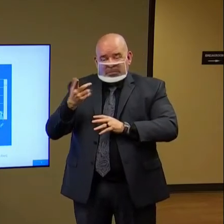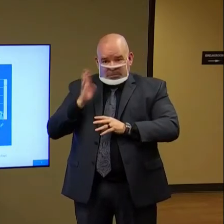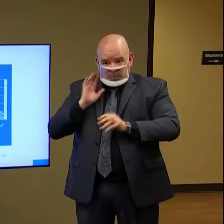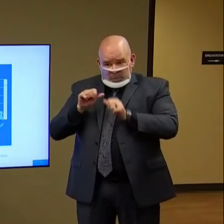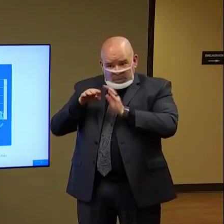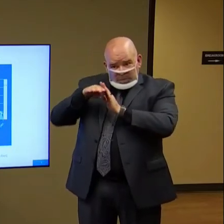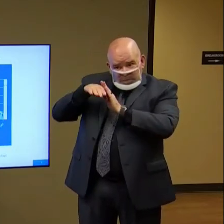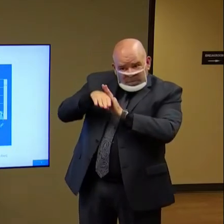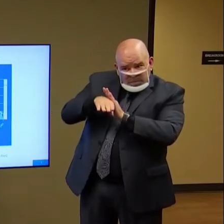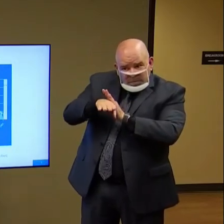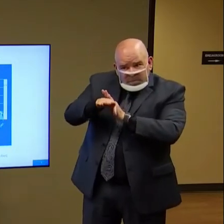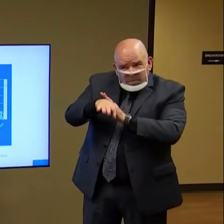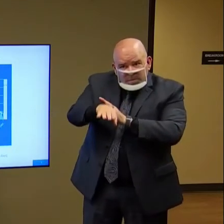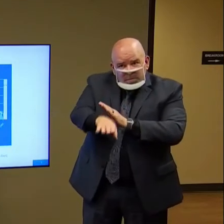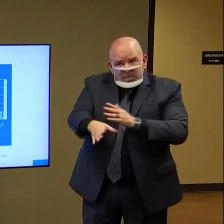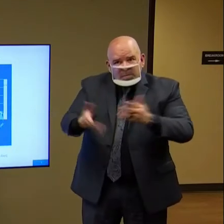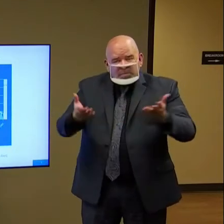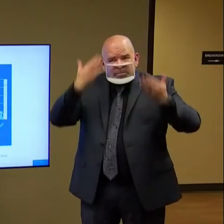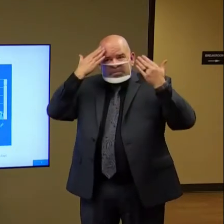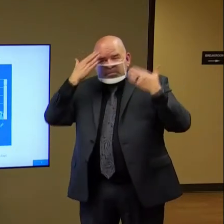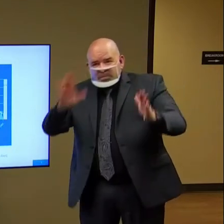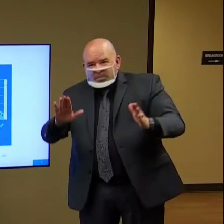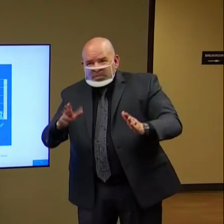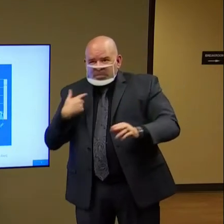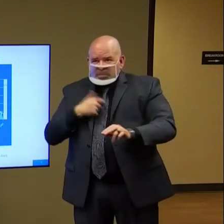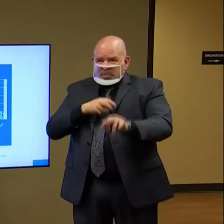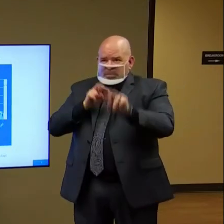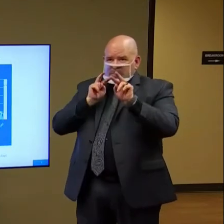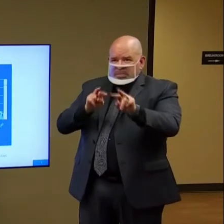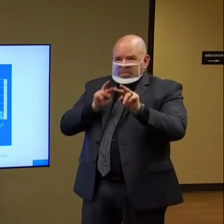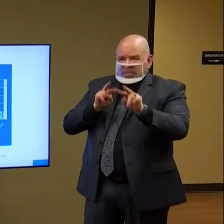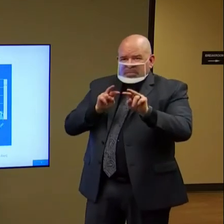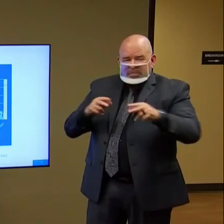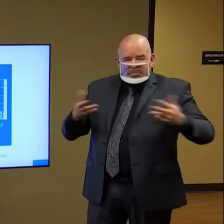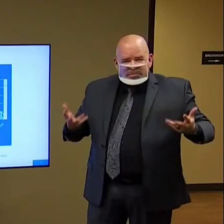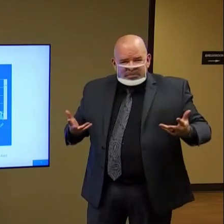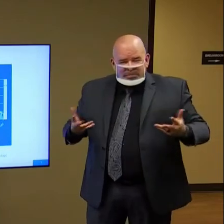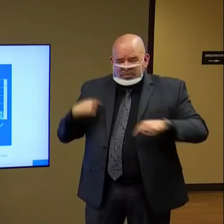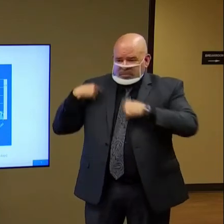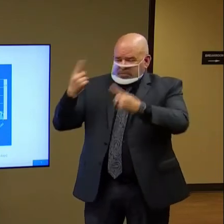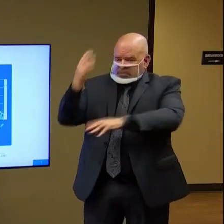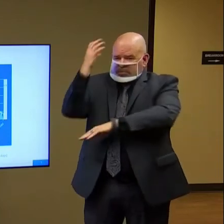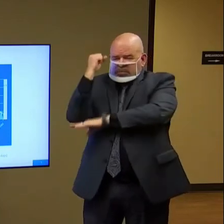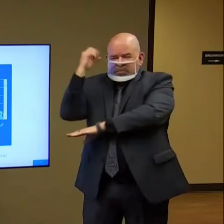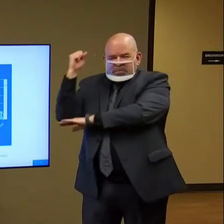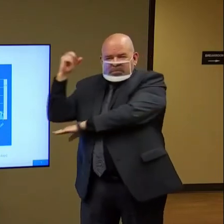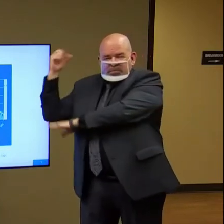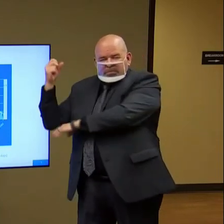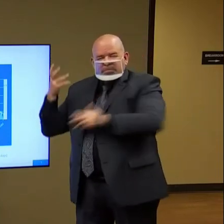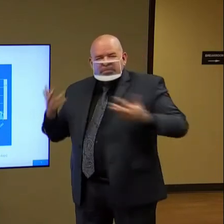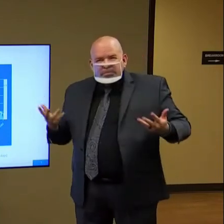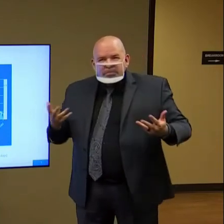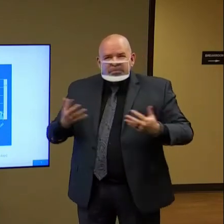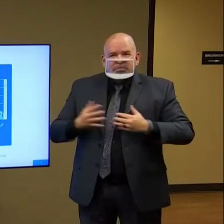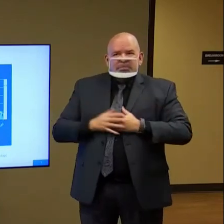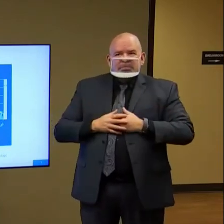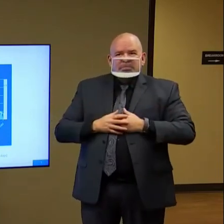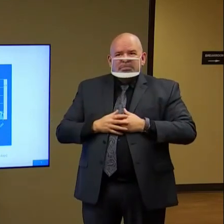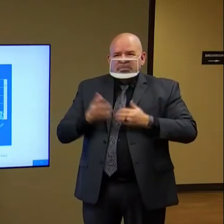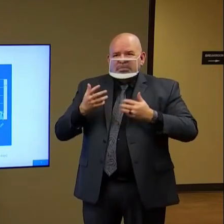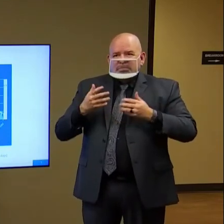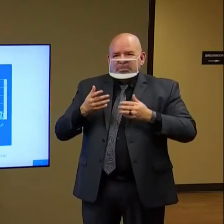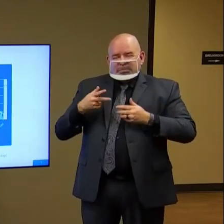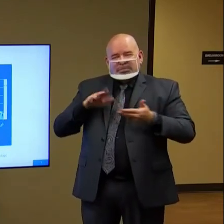But what's very concerning is certainly with the record numbers that we're seeing in some of these other indicators, the deaths can be a